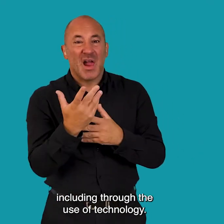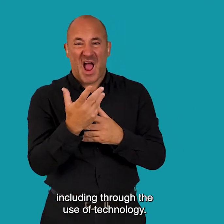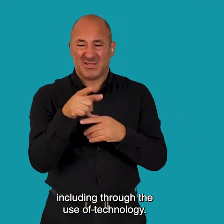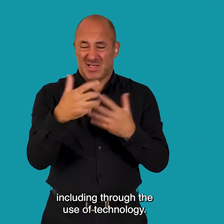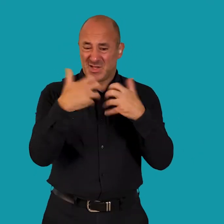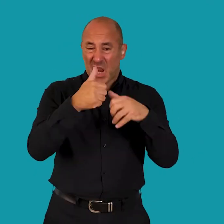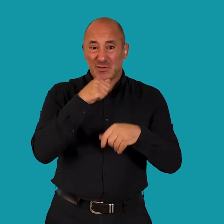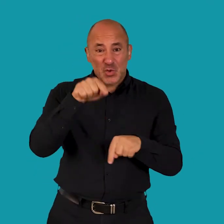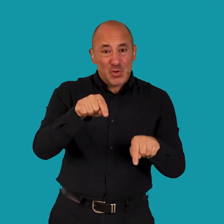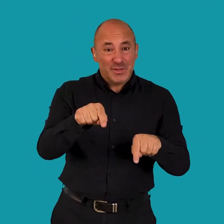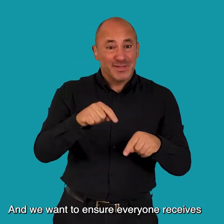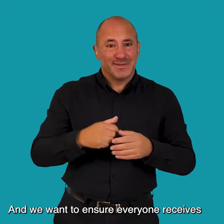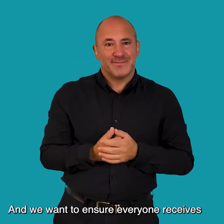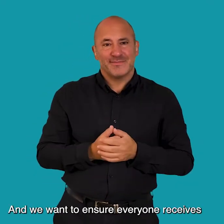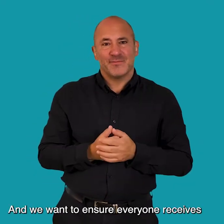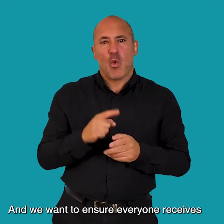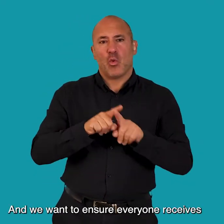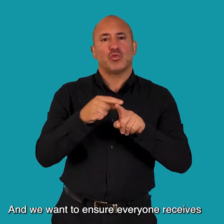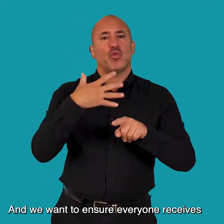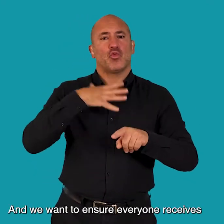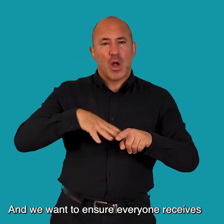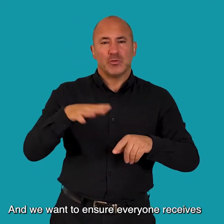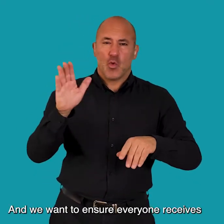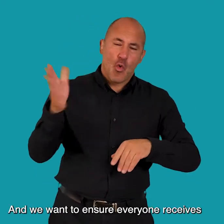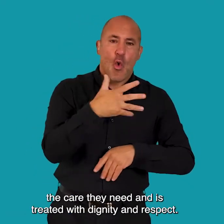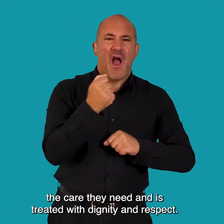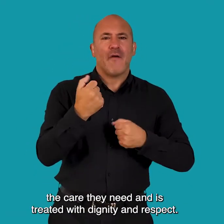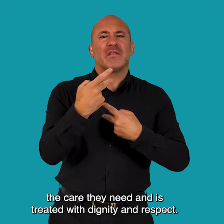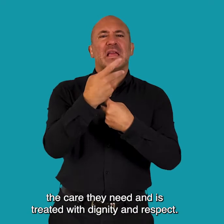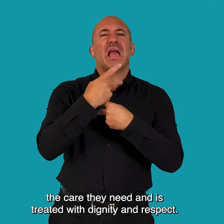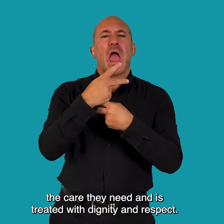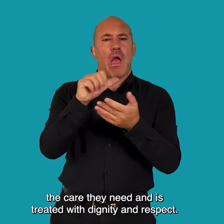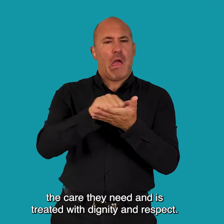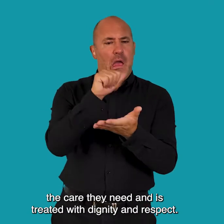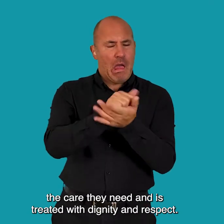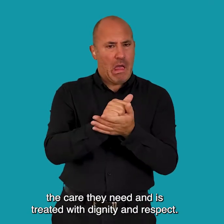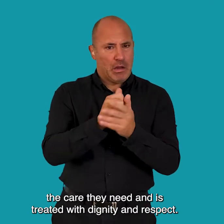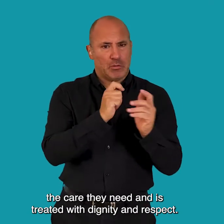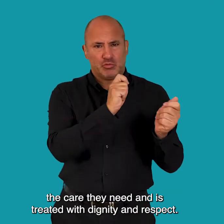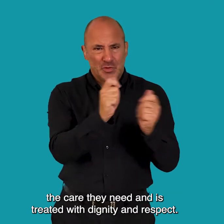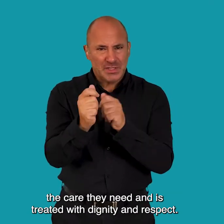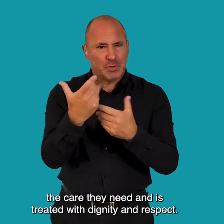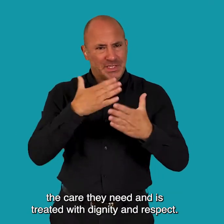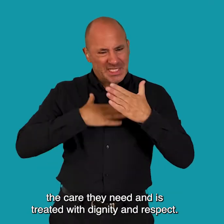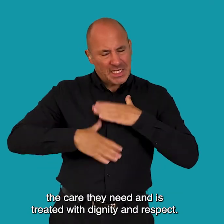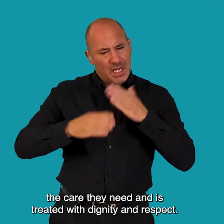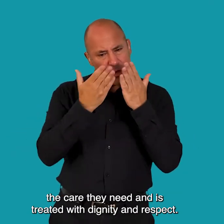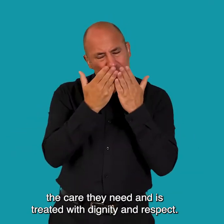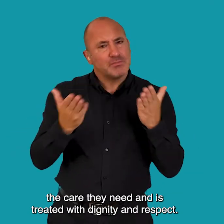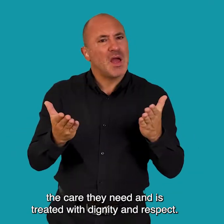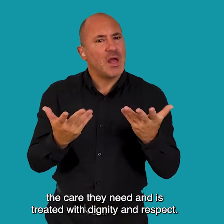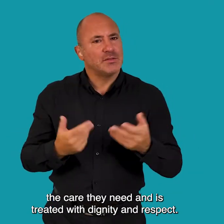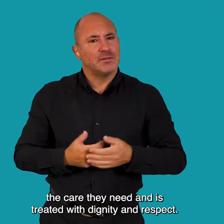technology, and ensure everyone receives the care they need and is treated with dignity and respect.